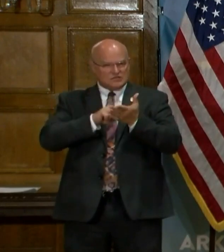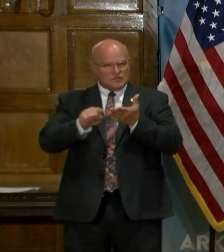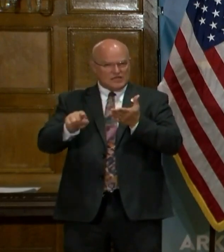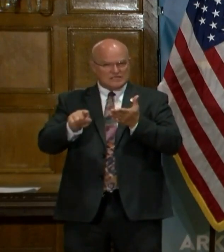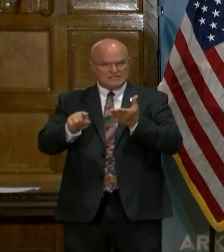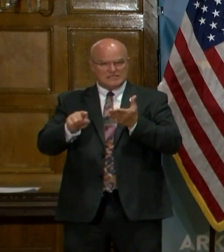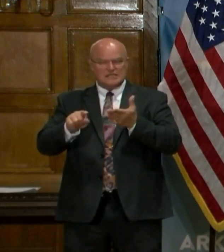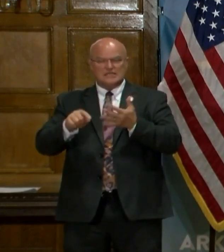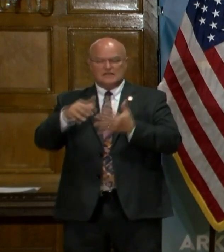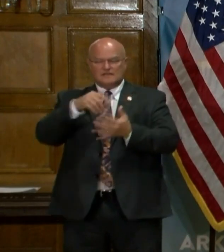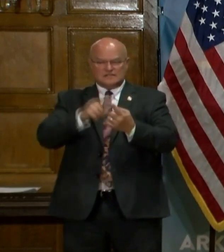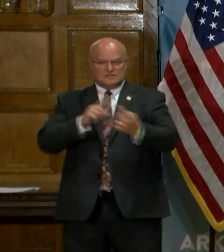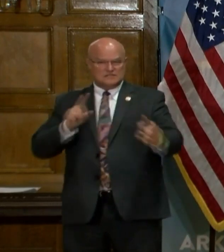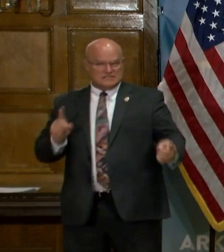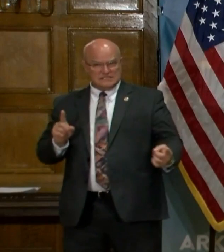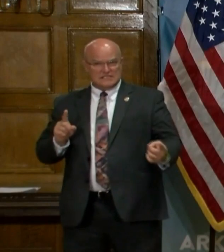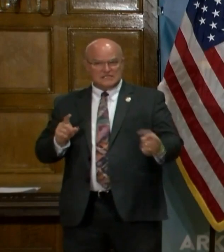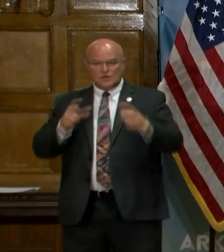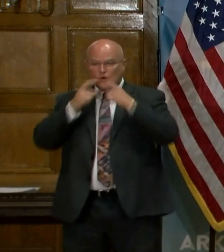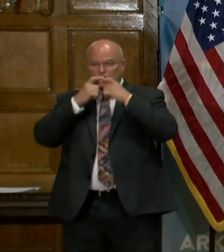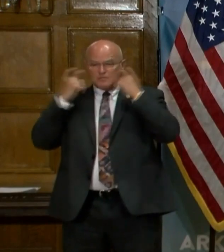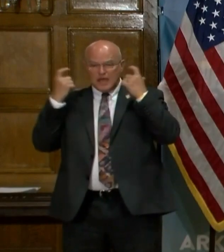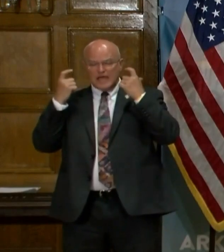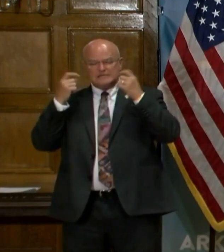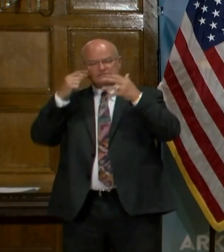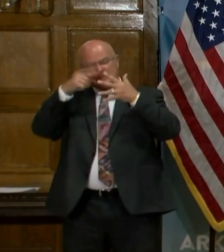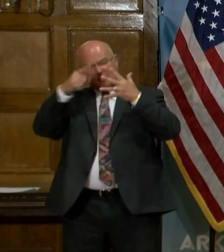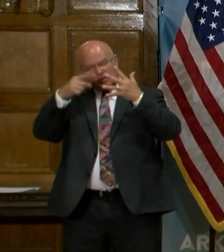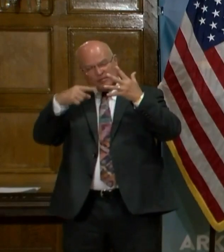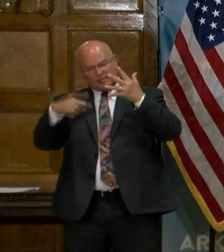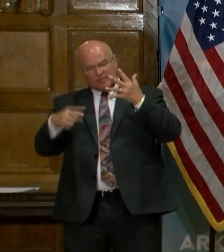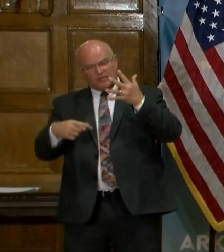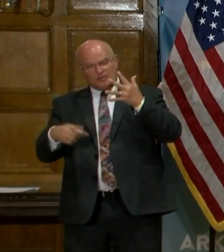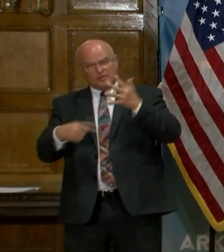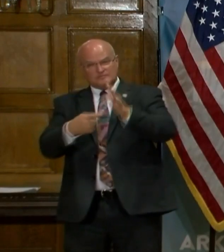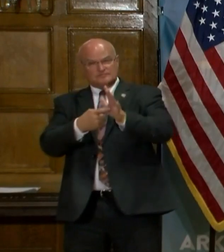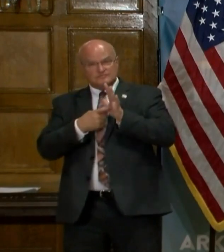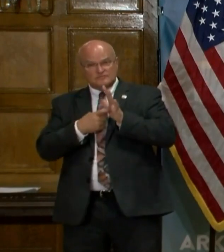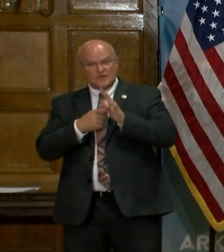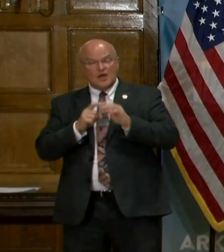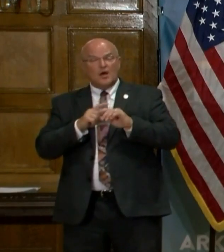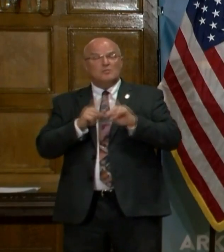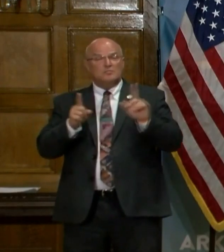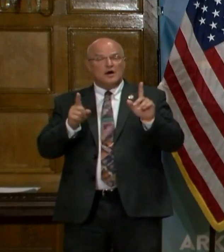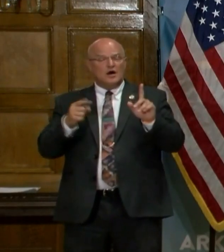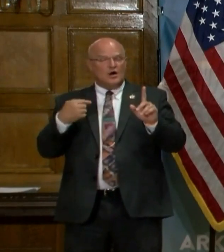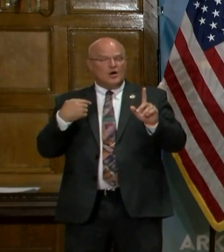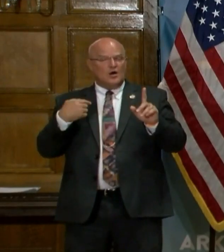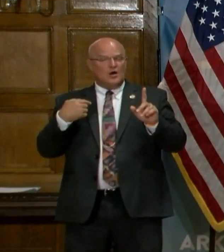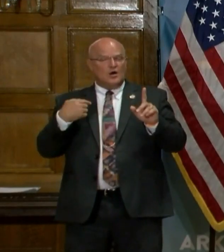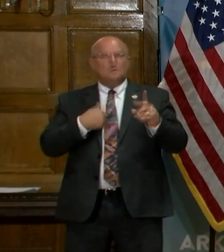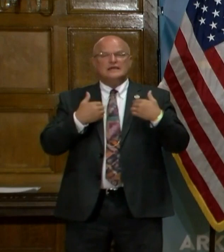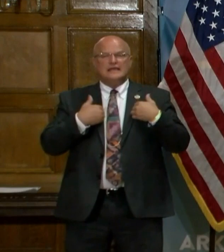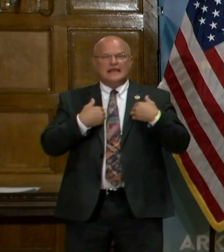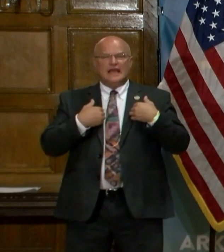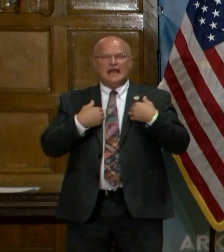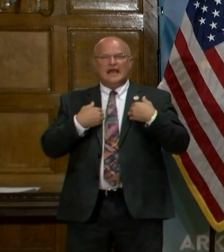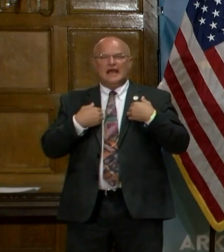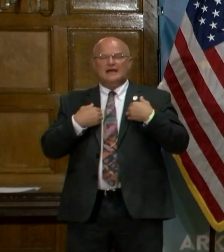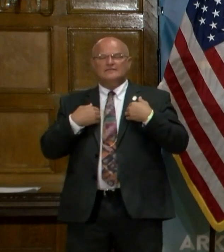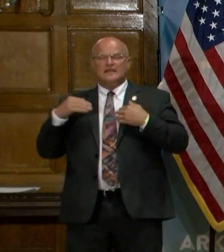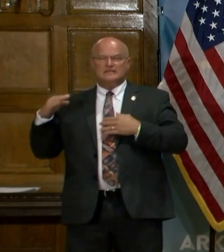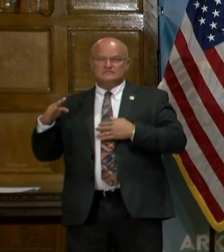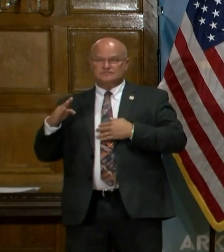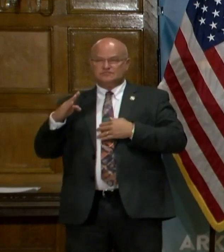it's been physical distancing, wearing masks, all these things. But we have been able to bend